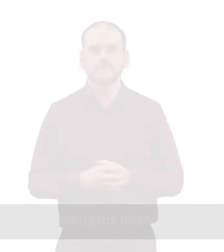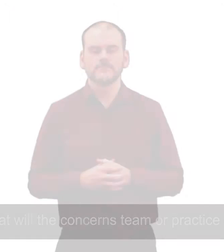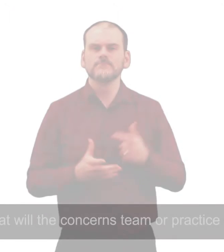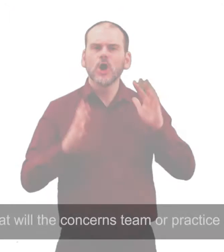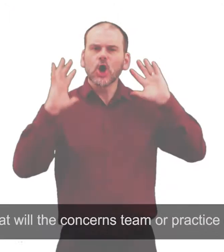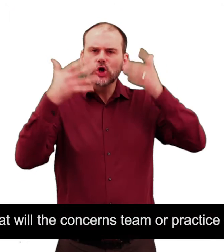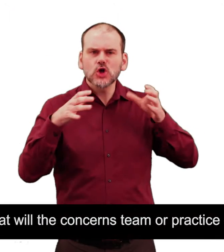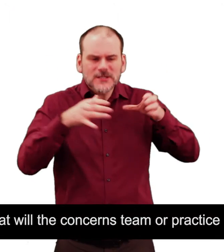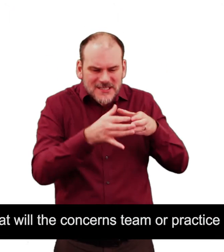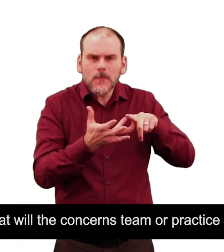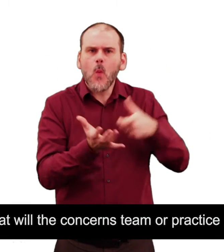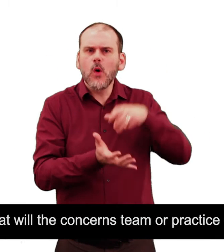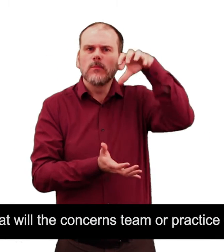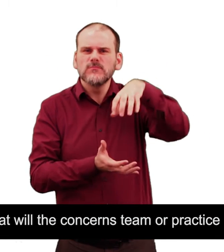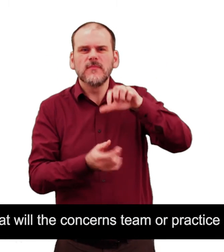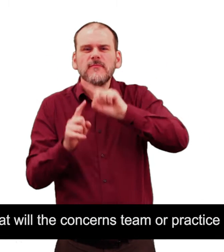What will the concerns team or practice do?